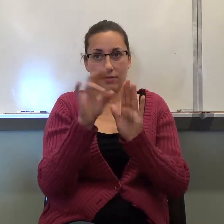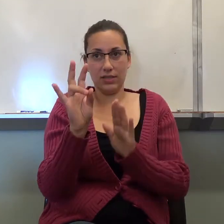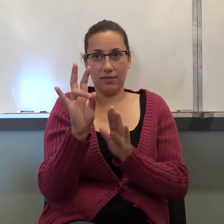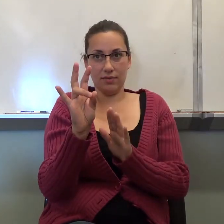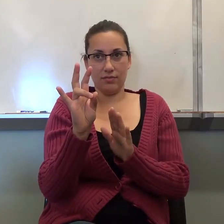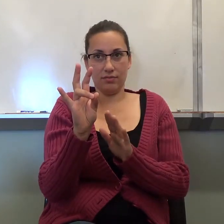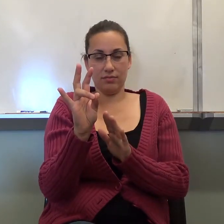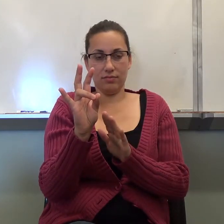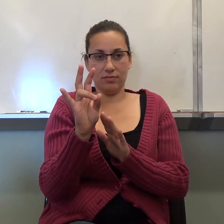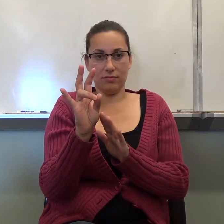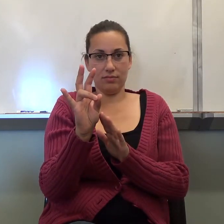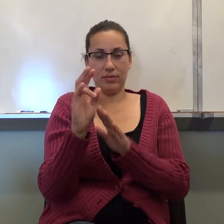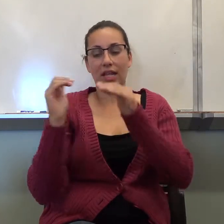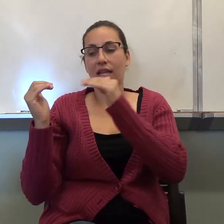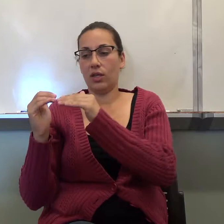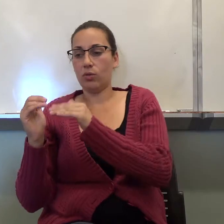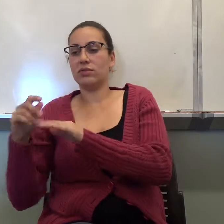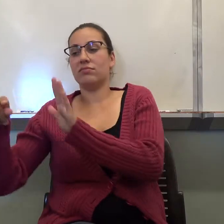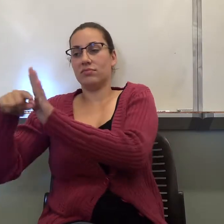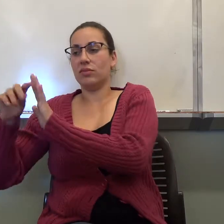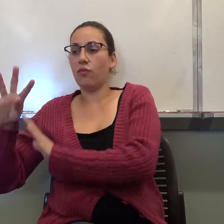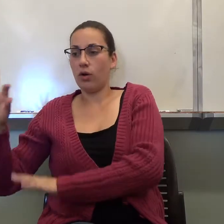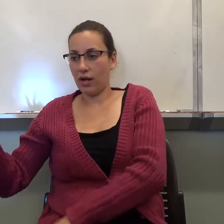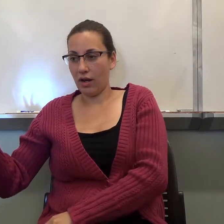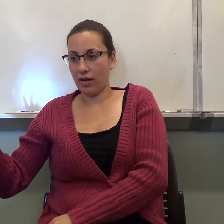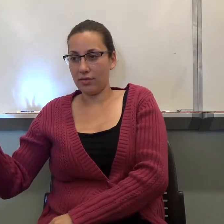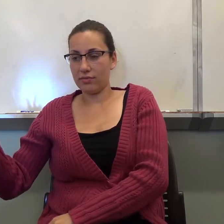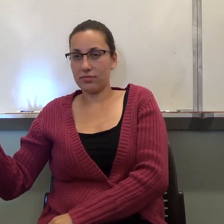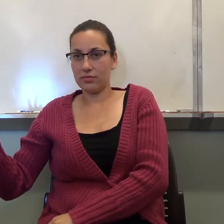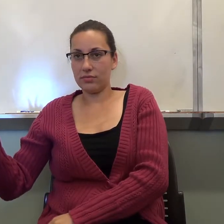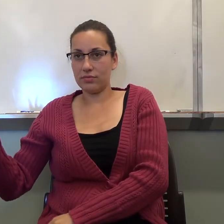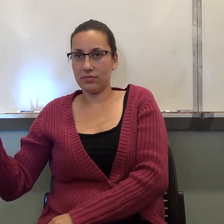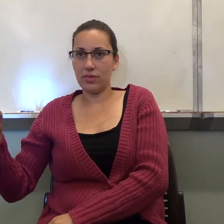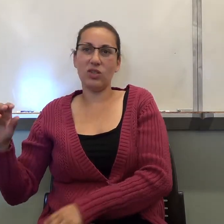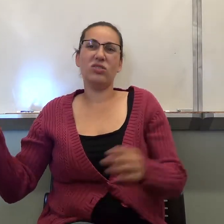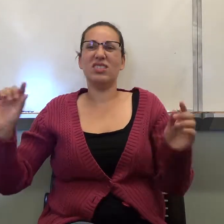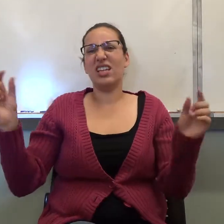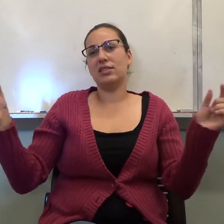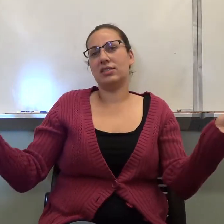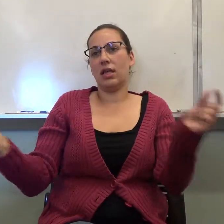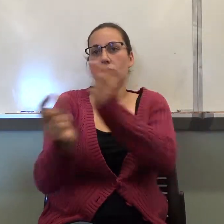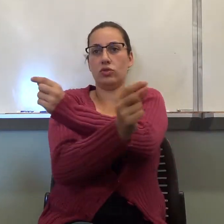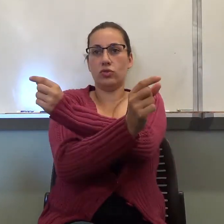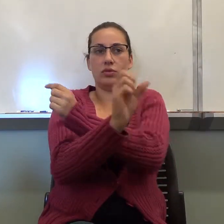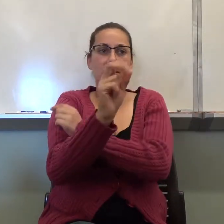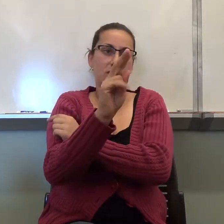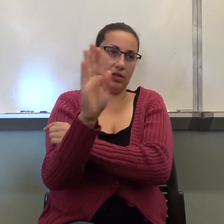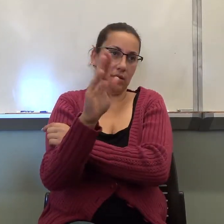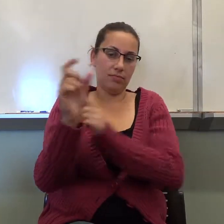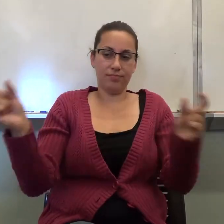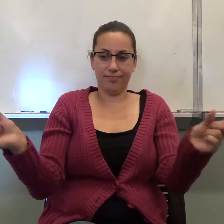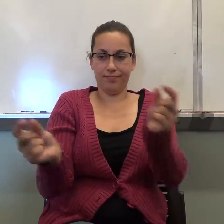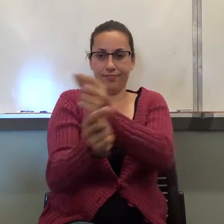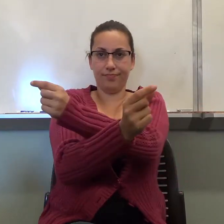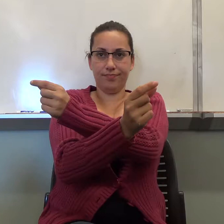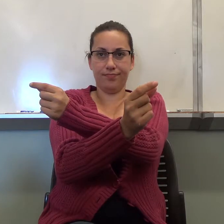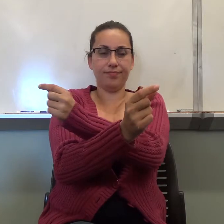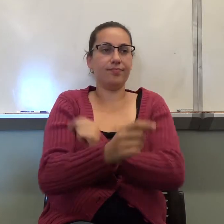be -49. Oh, okay. And then go back and put in A equal to 7. Well, it turns out in this case to be the same number. I thought it was asking